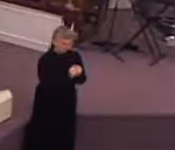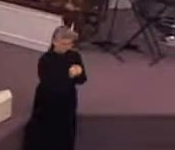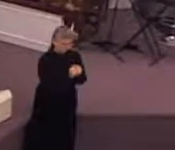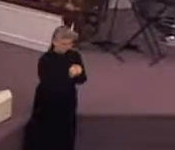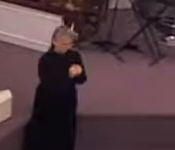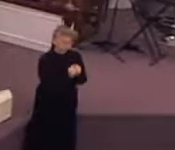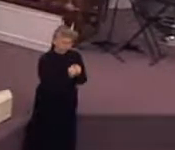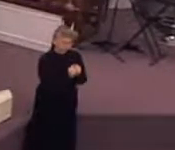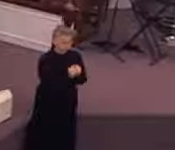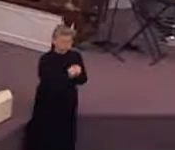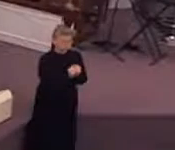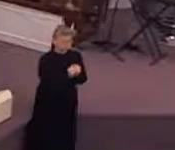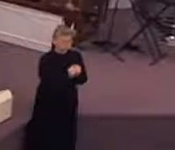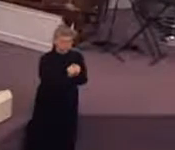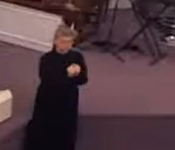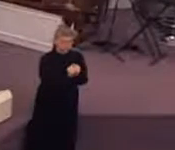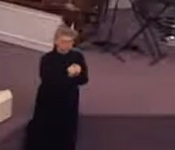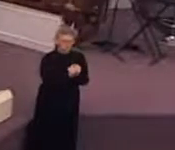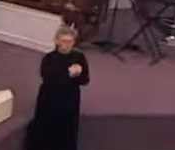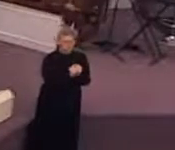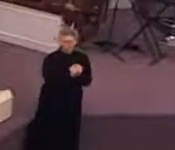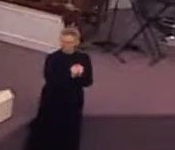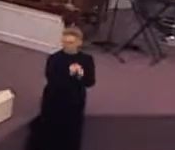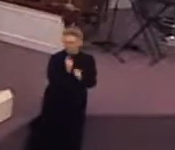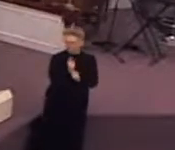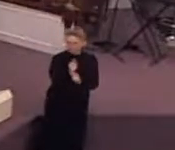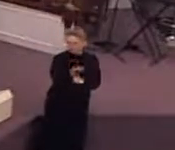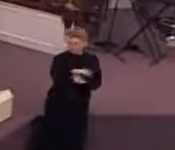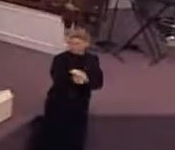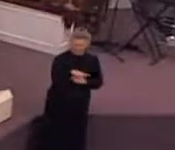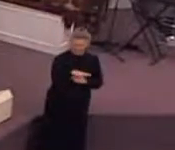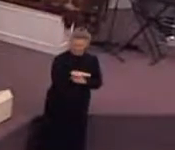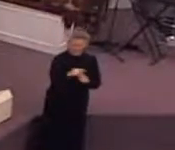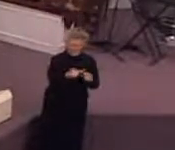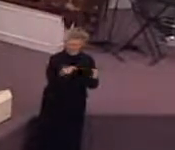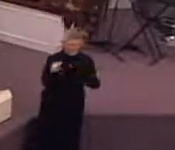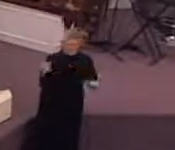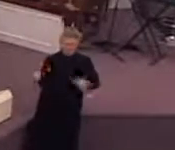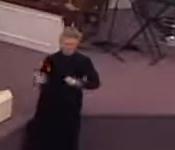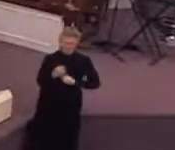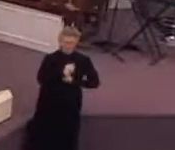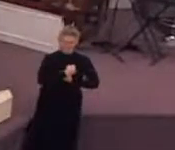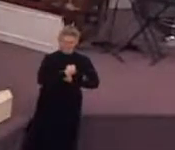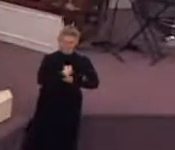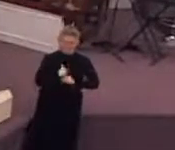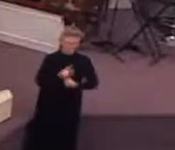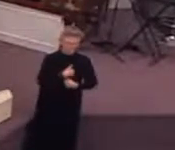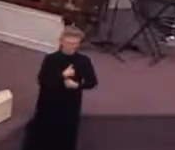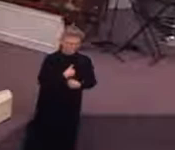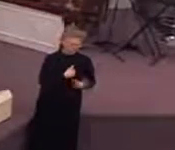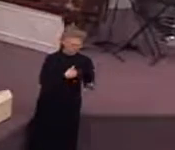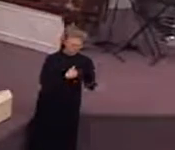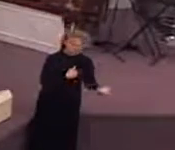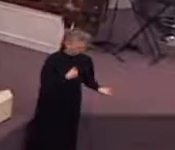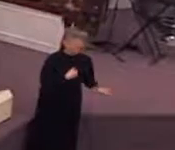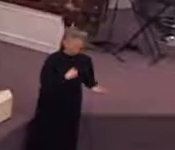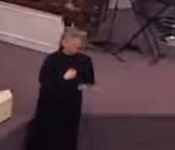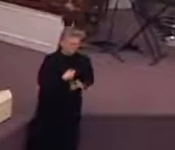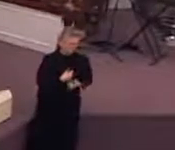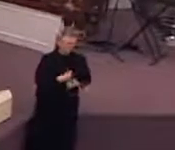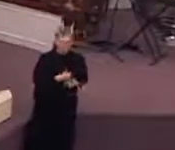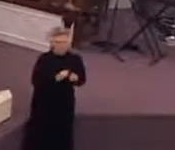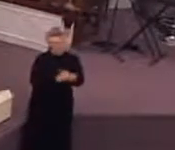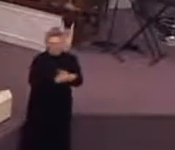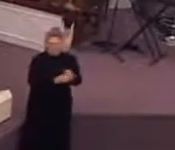And this is one of the areas that the enemy defeats us and causing little isms